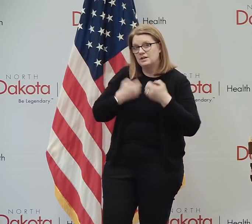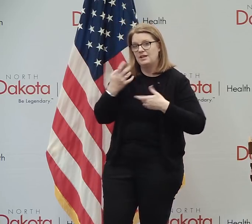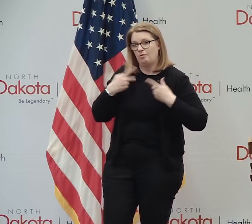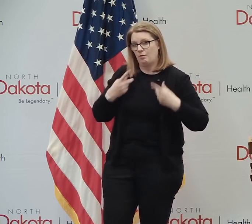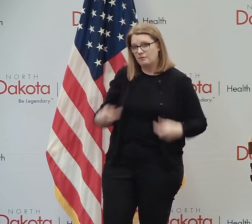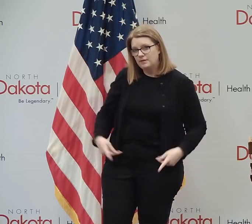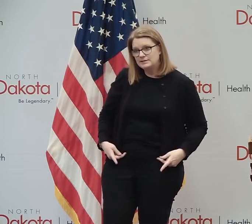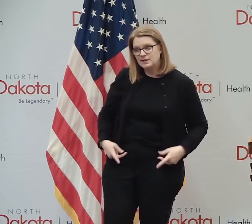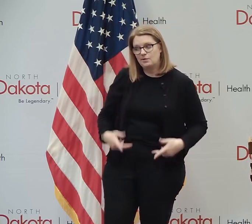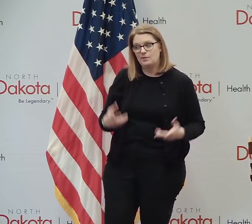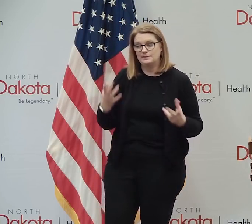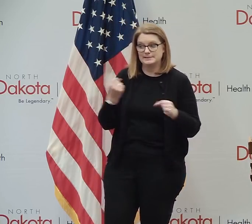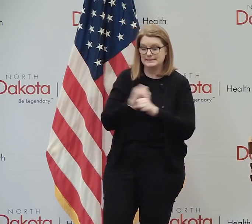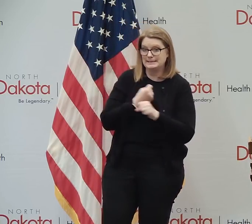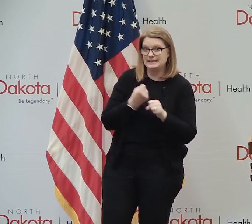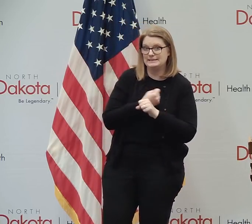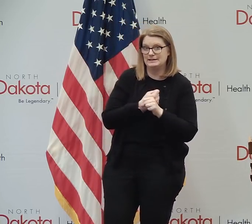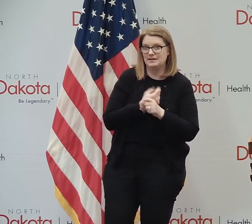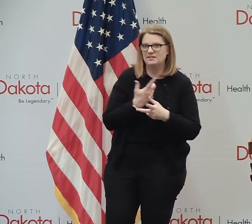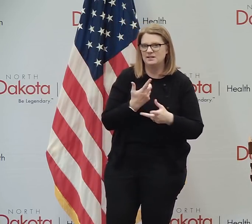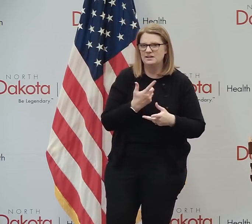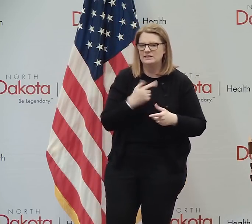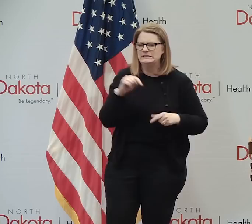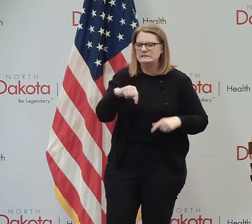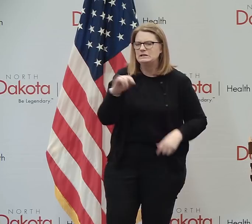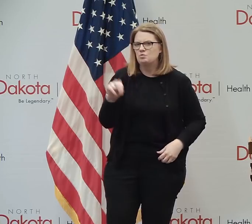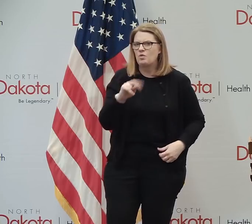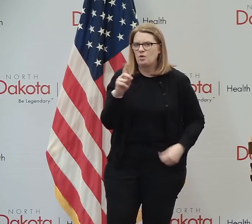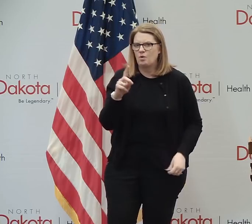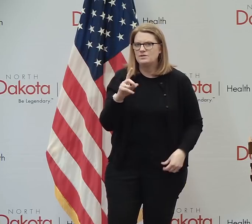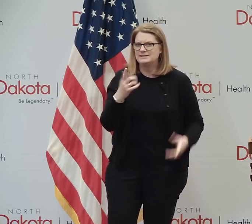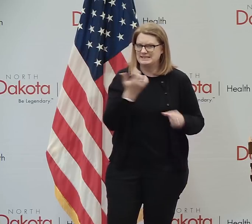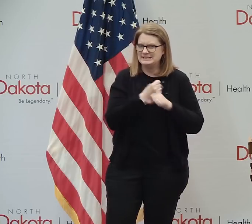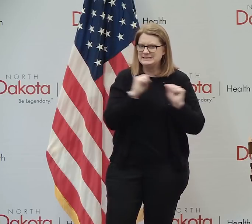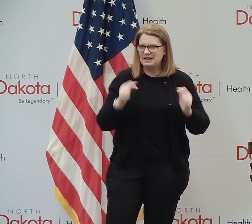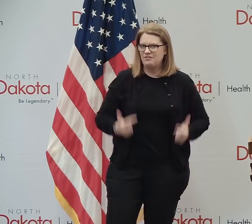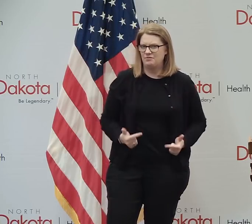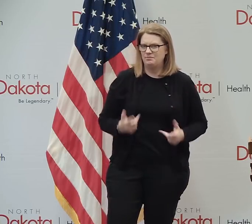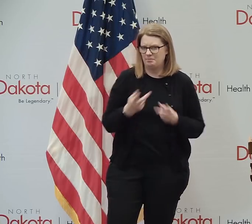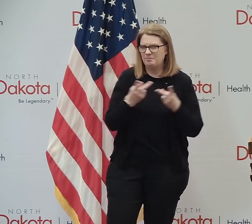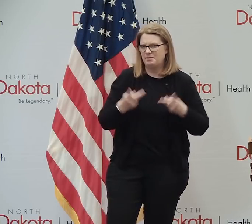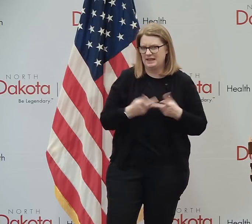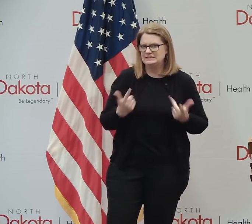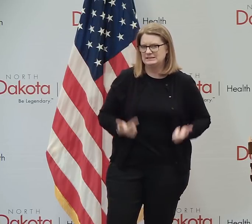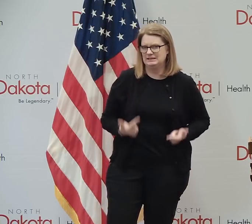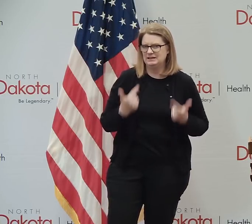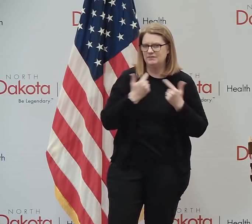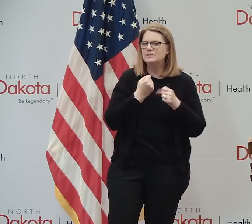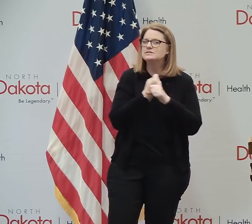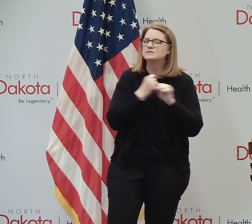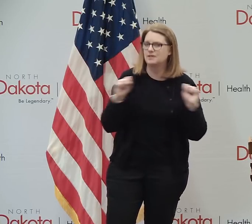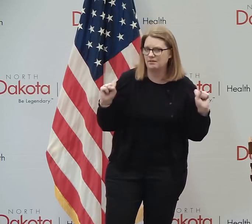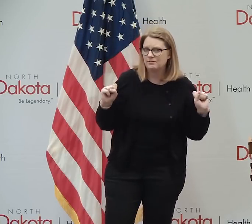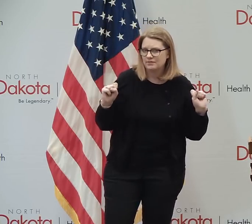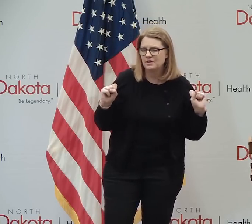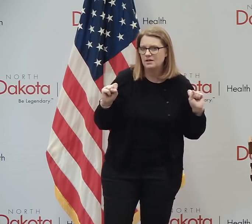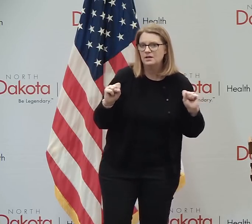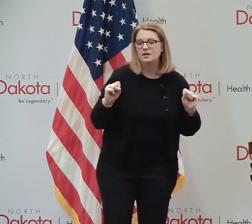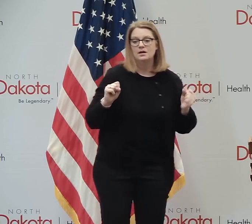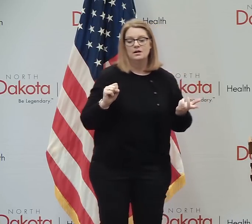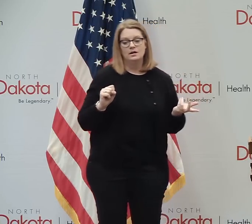even statistically, if you're into data, North Dakota is a very safe place to live. And it's in no small part to the fact that we've